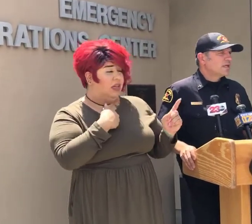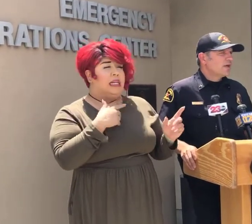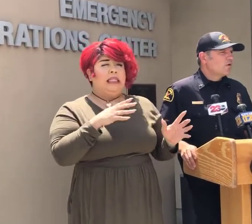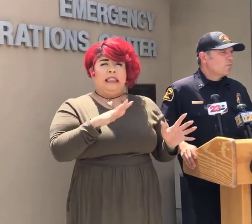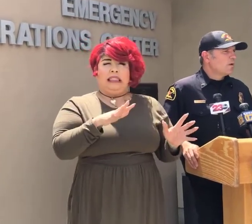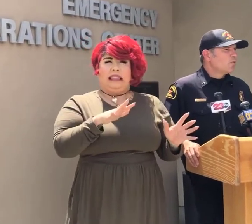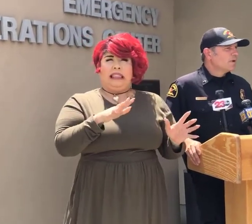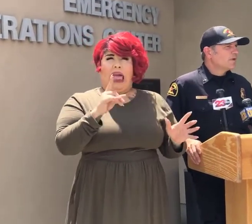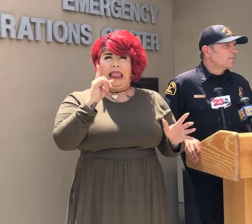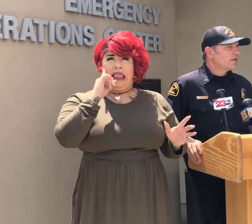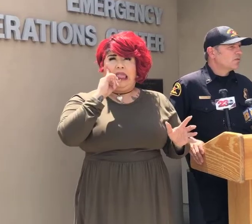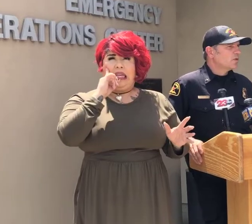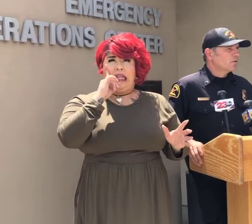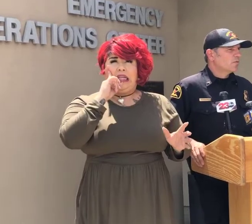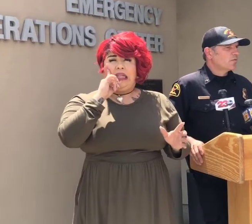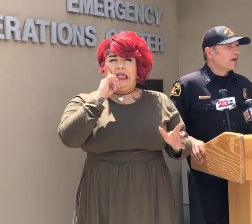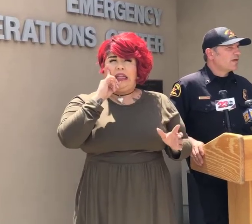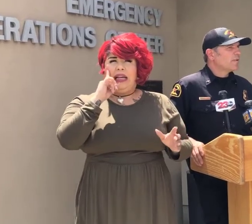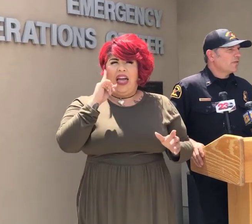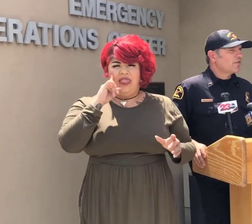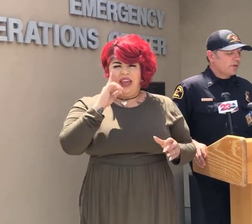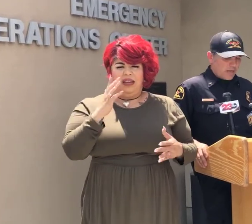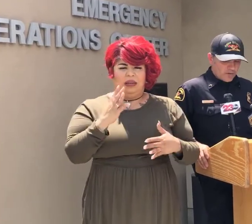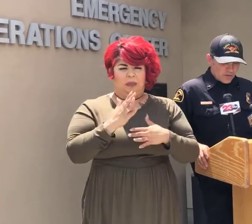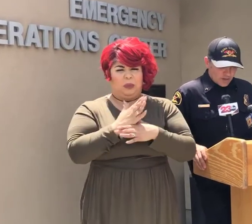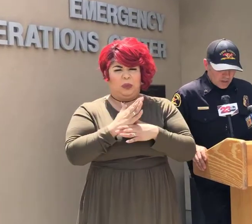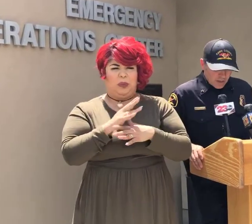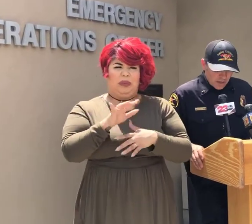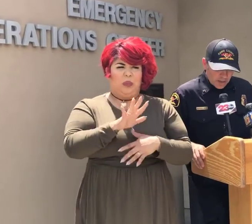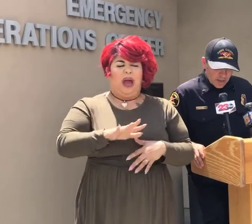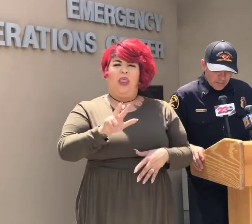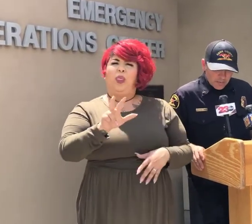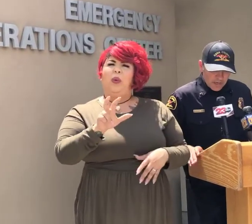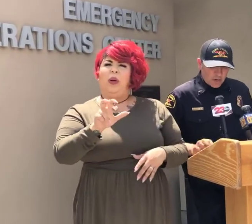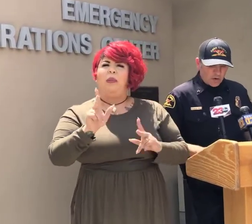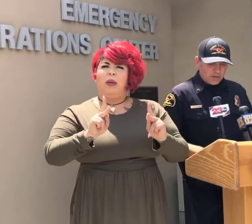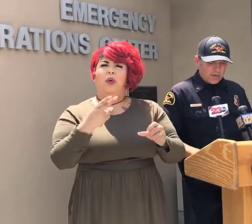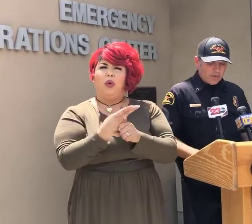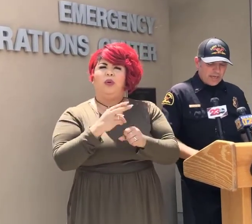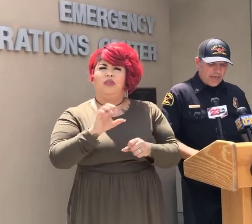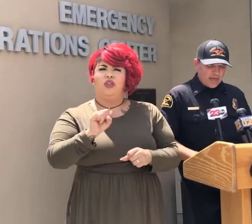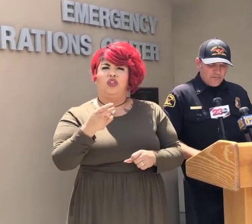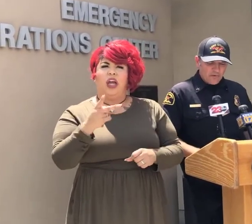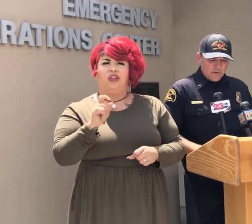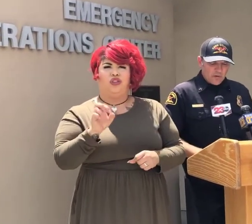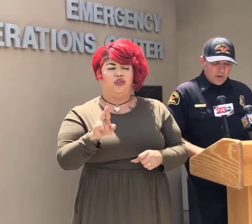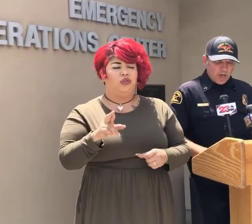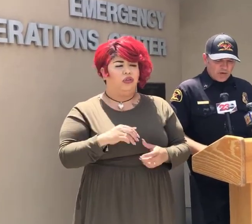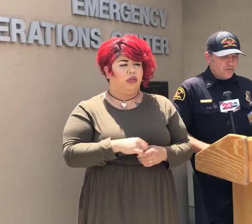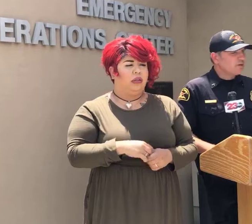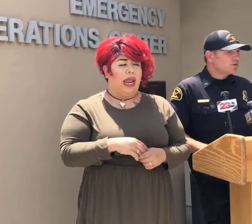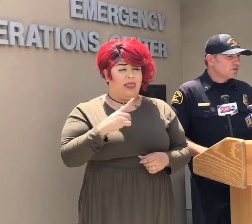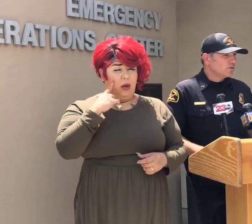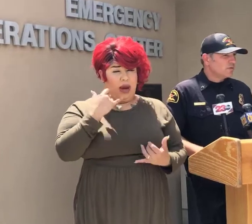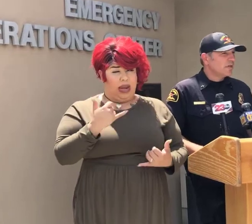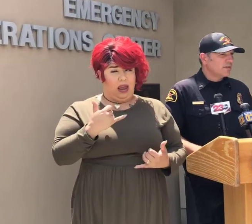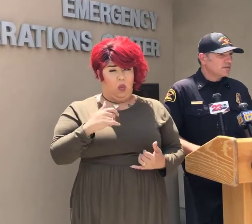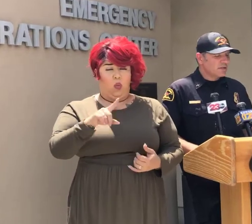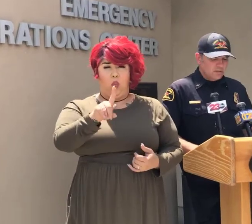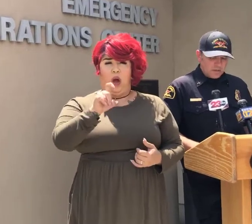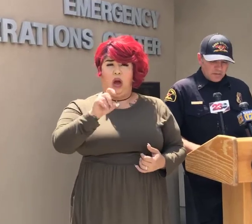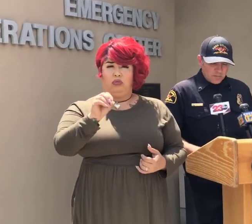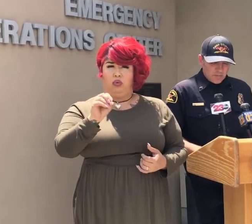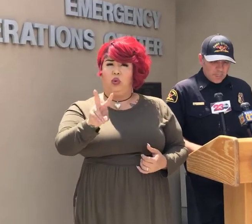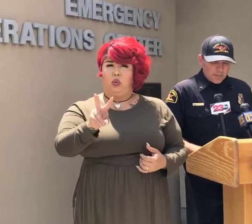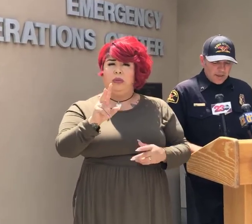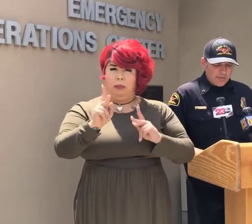We're sitting, I know at one point at the peak, we were right in about 300. And currently we have 102 in